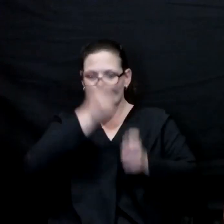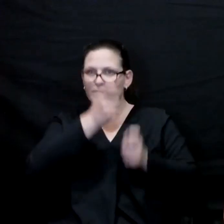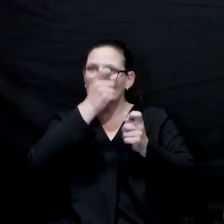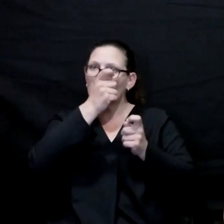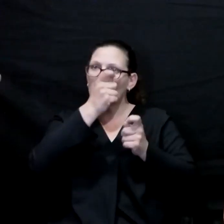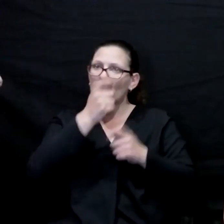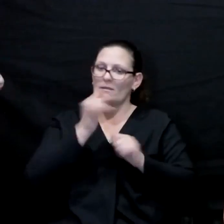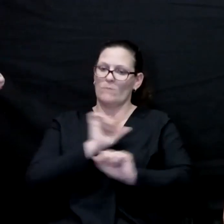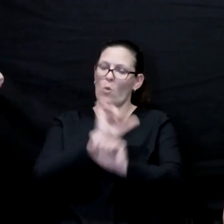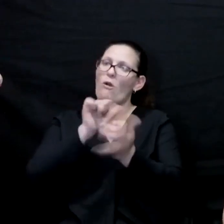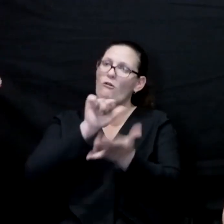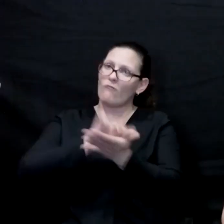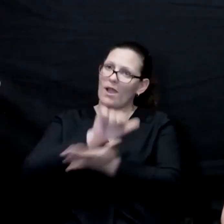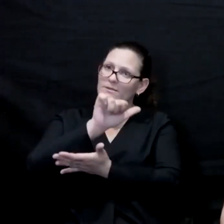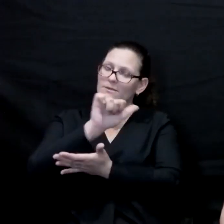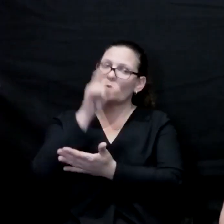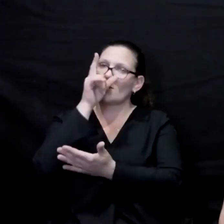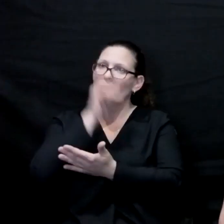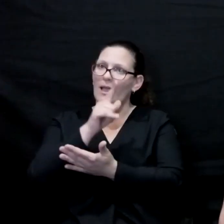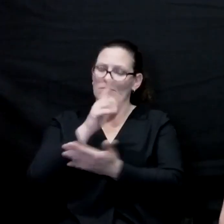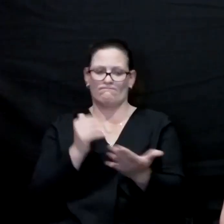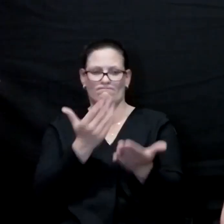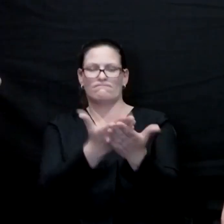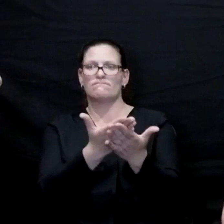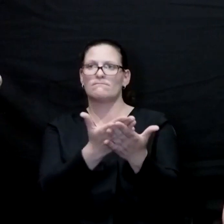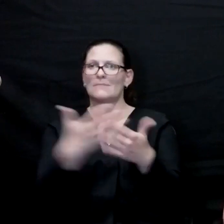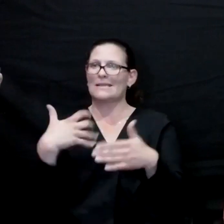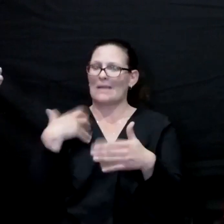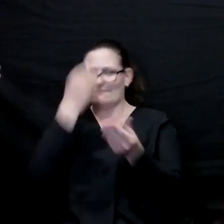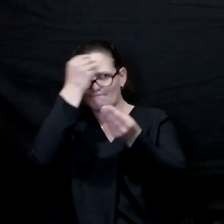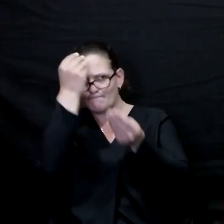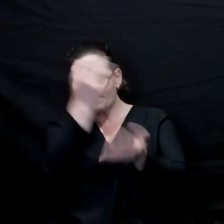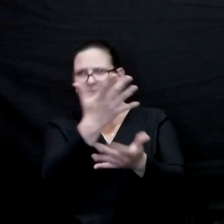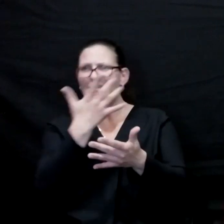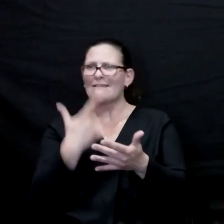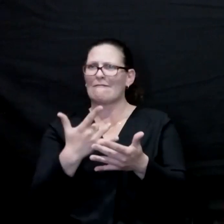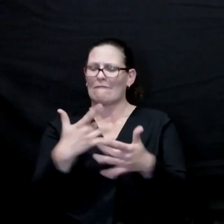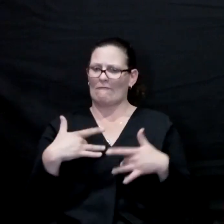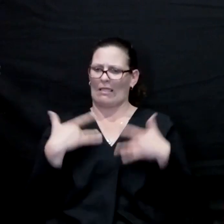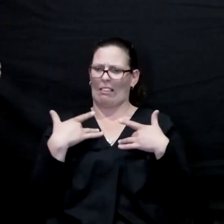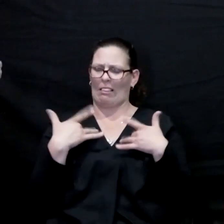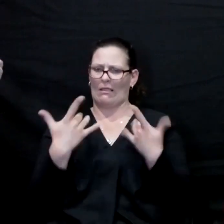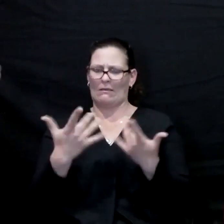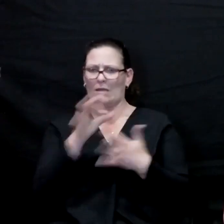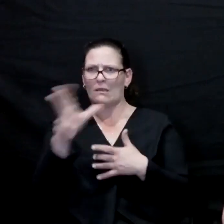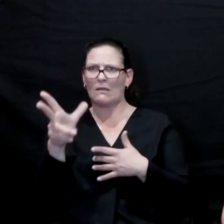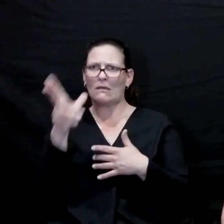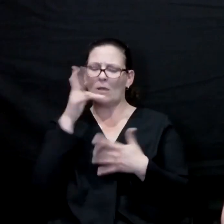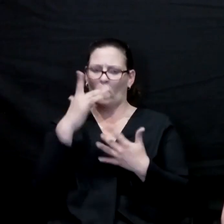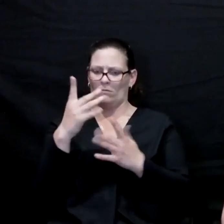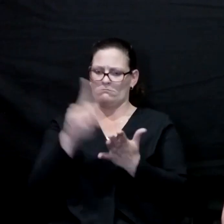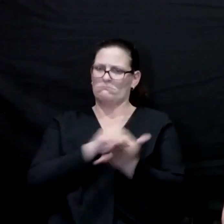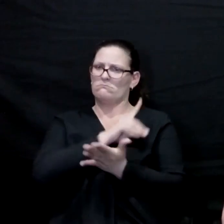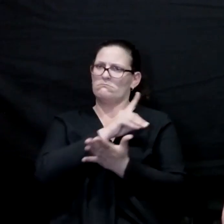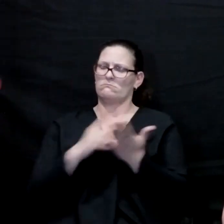complaint, and it has to, if you feel that you have been discriminated and you feel that they are not accommodating